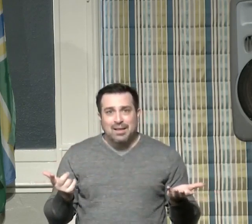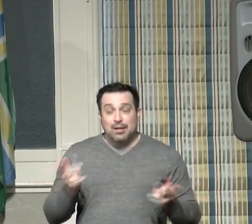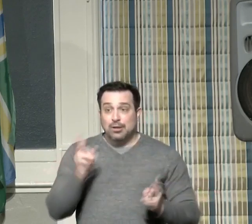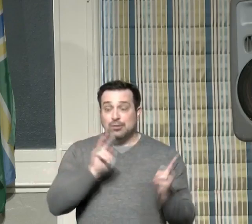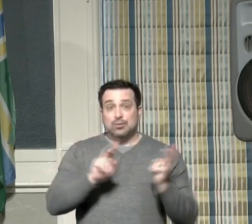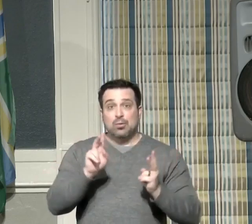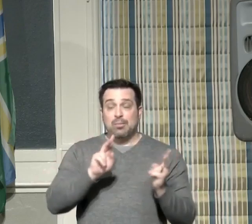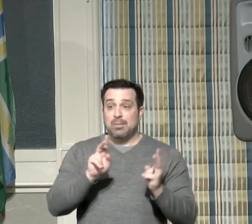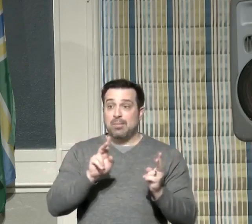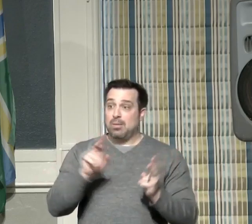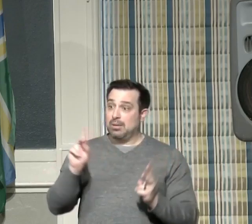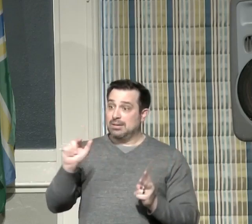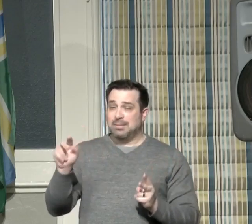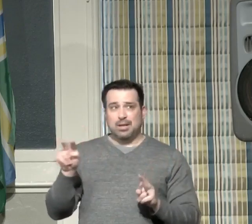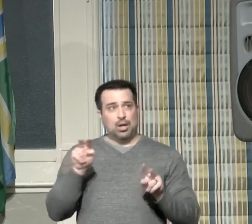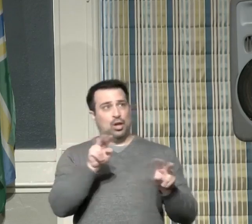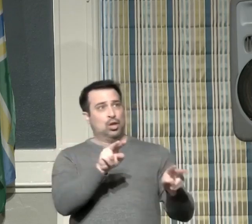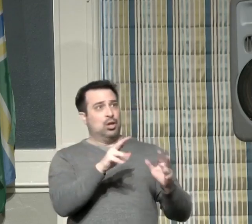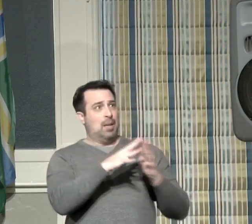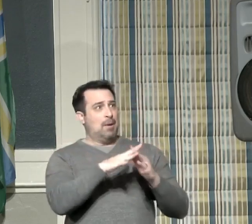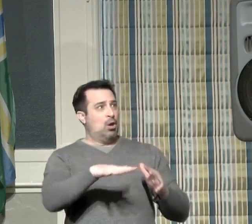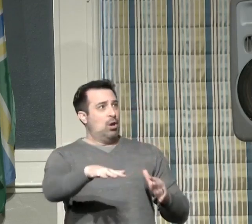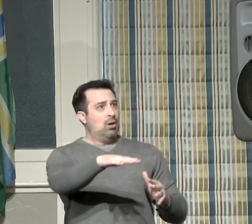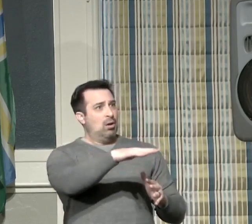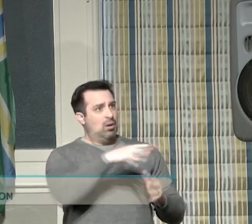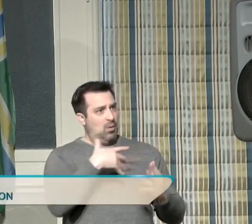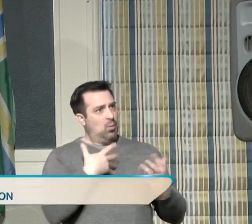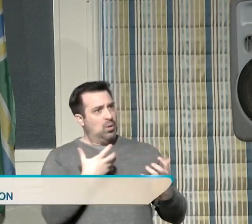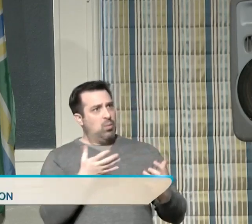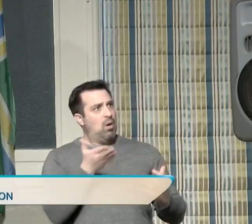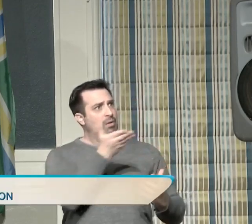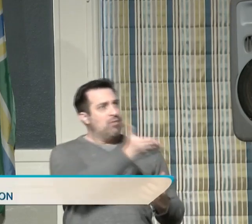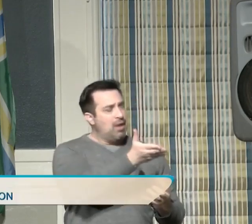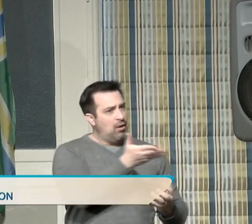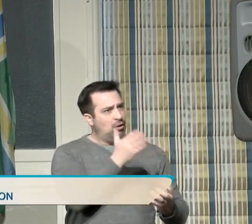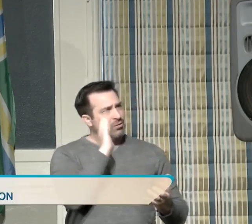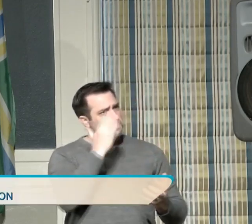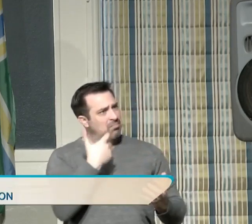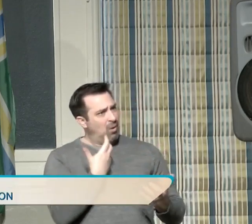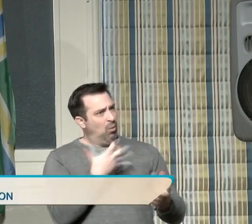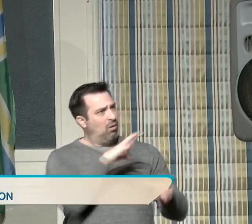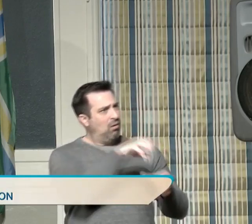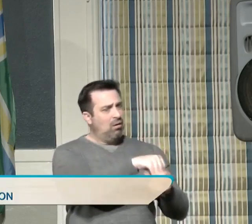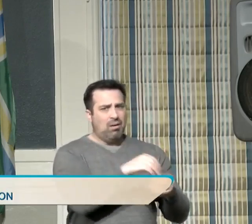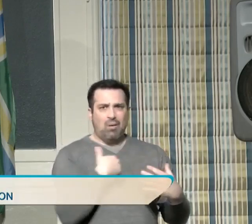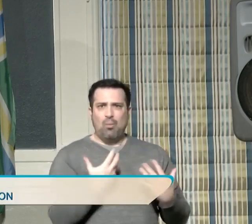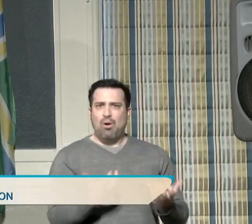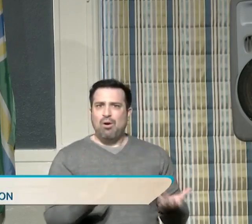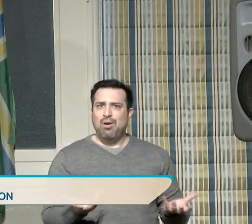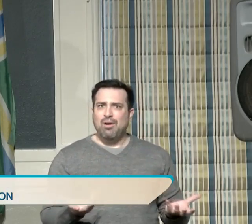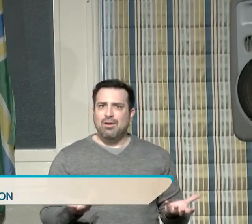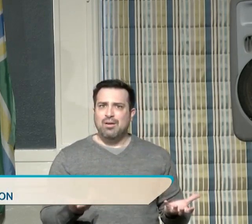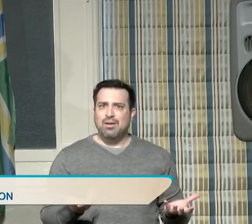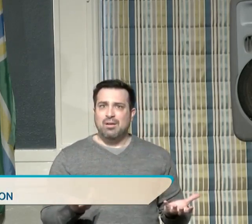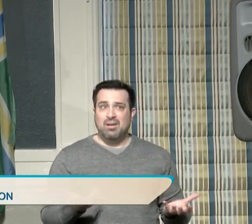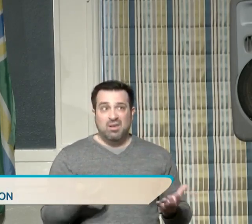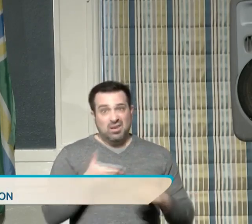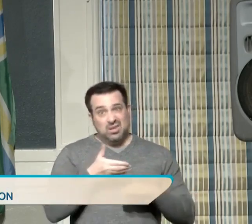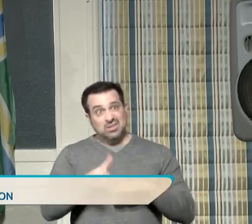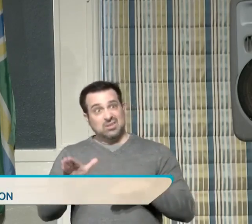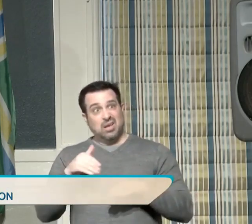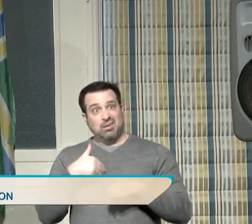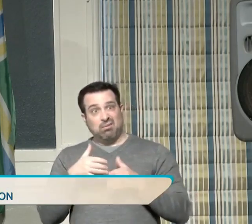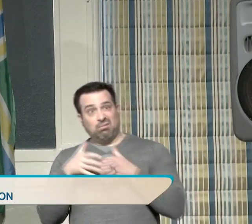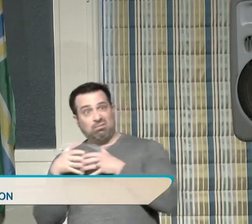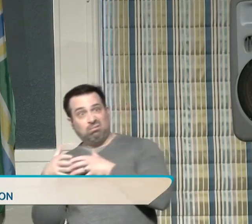American society and said, we want some of that. That looks pretty good. Don't send us off and